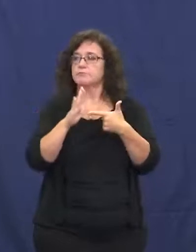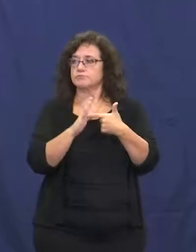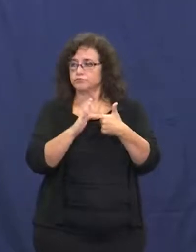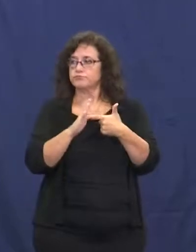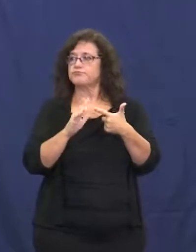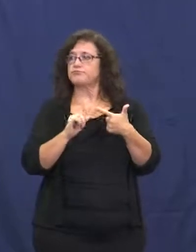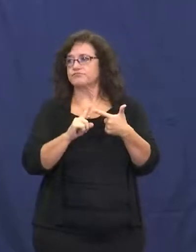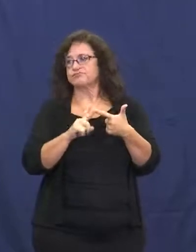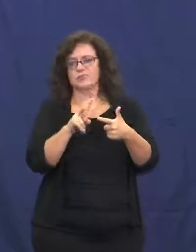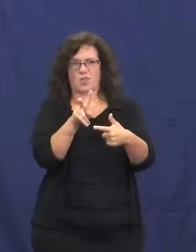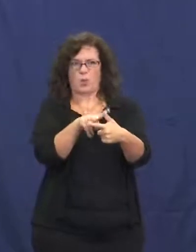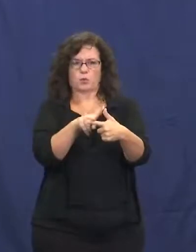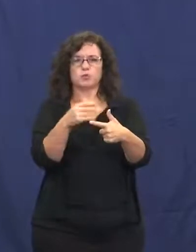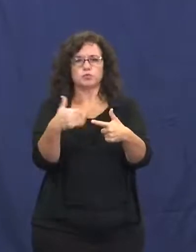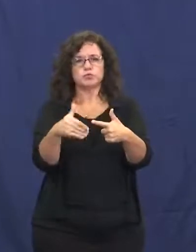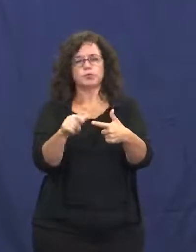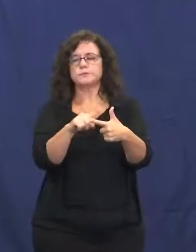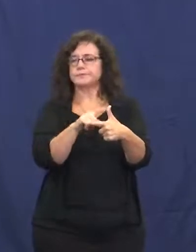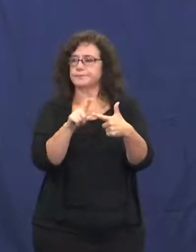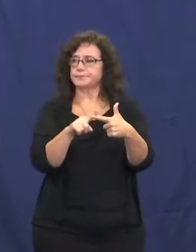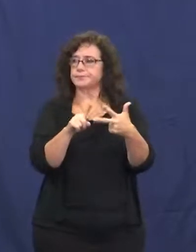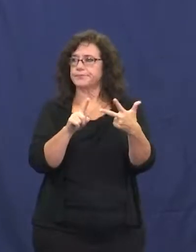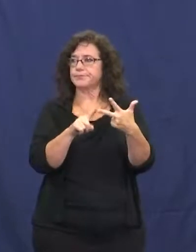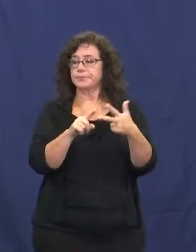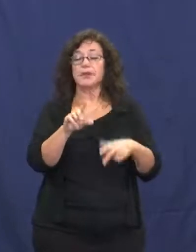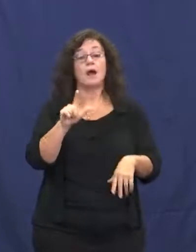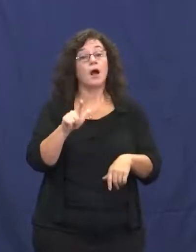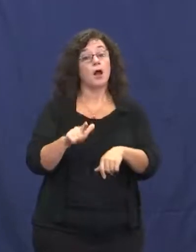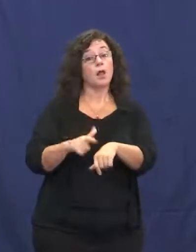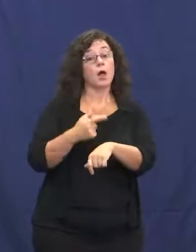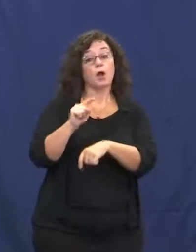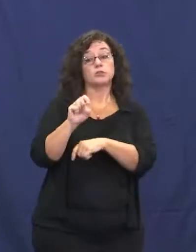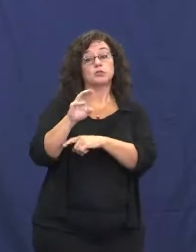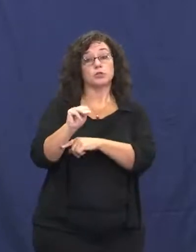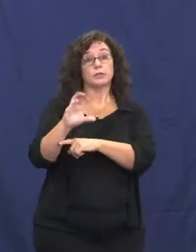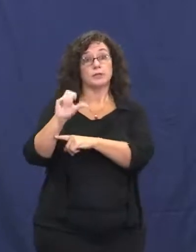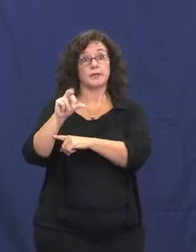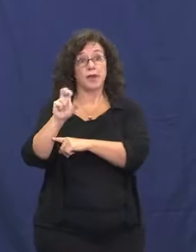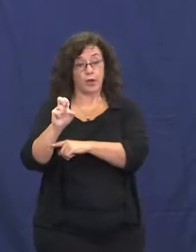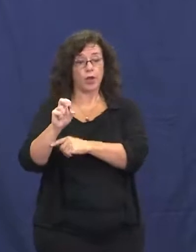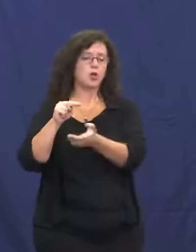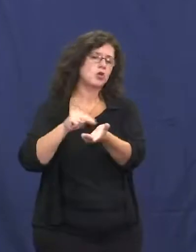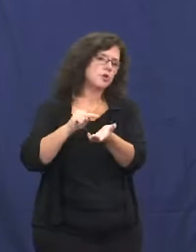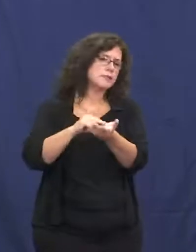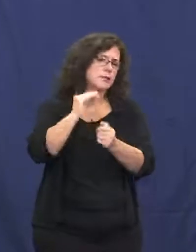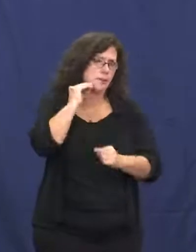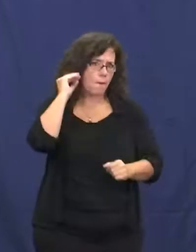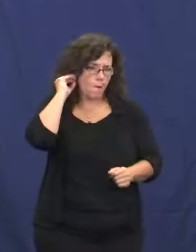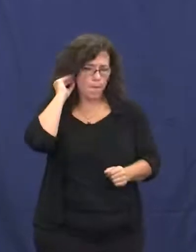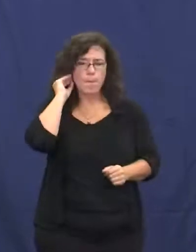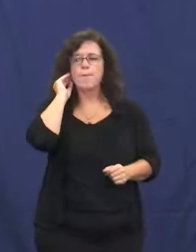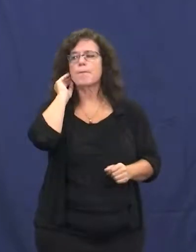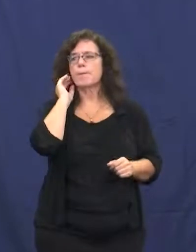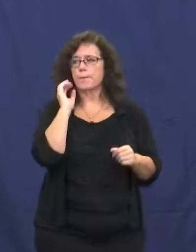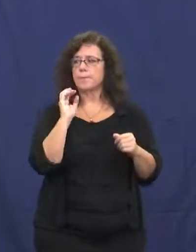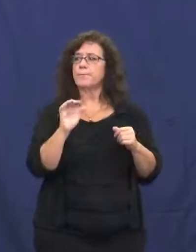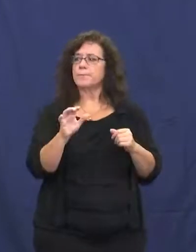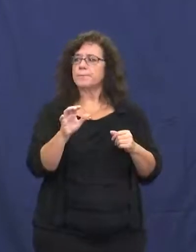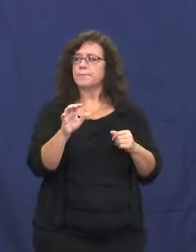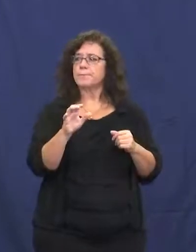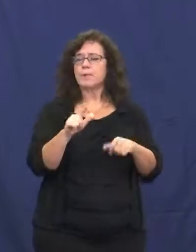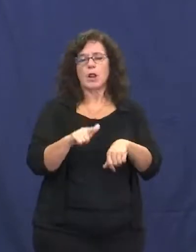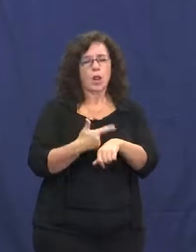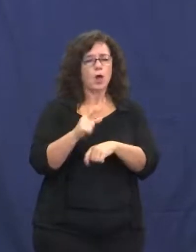cases. Long-term care facilities and healthcare workers similarly each make up around 5.5% of all our